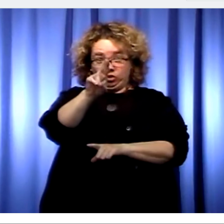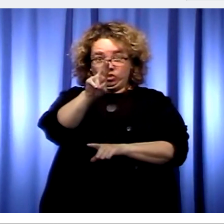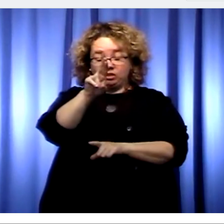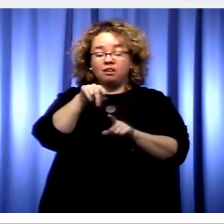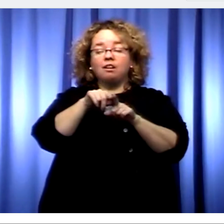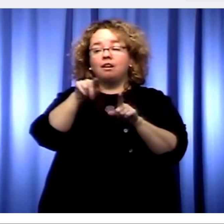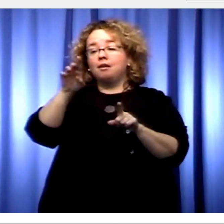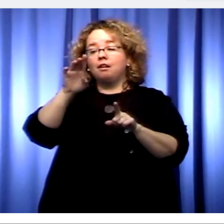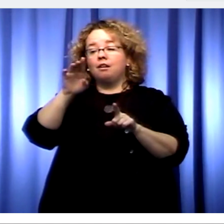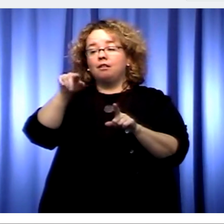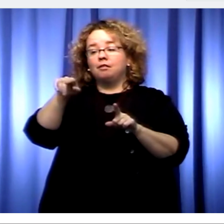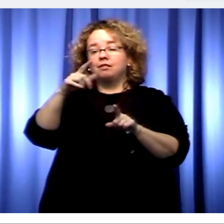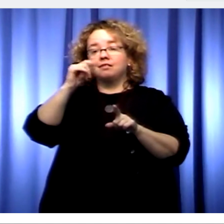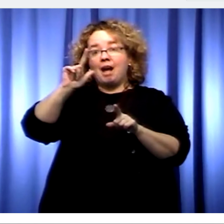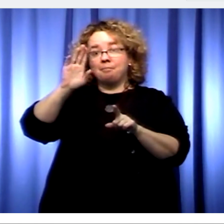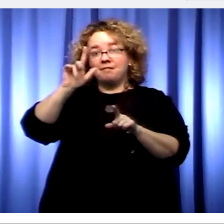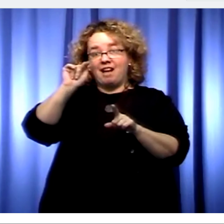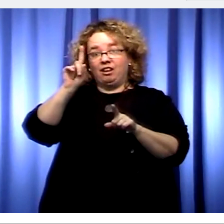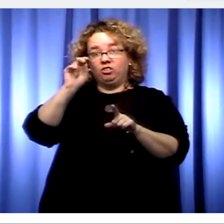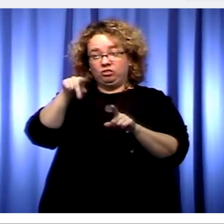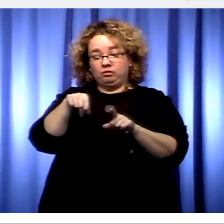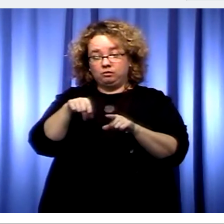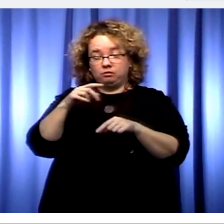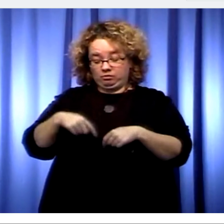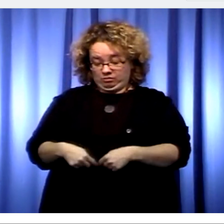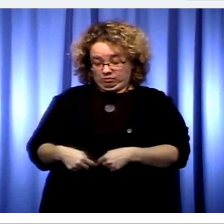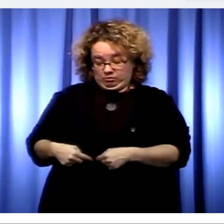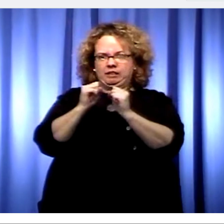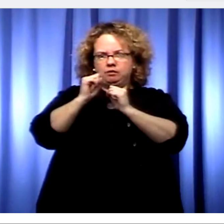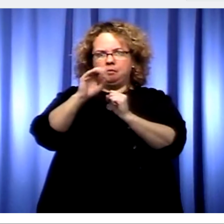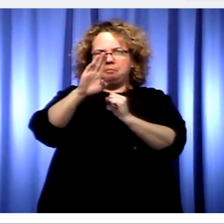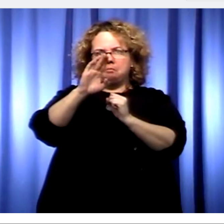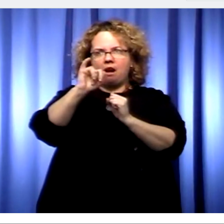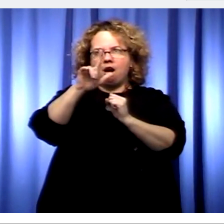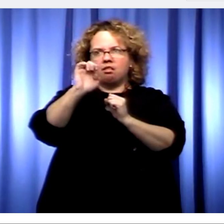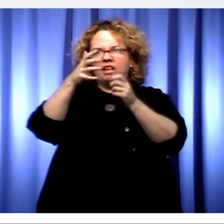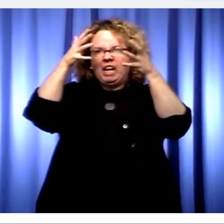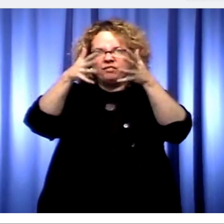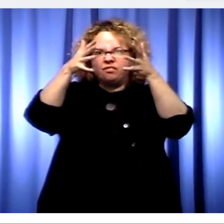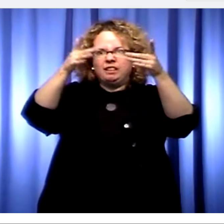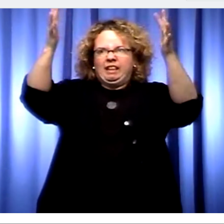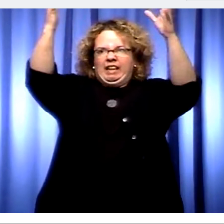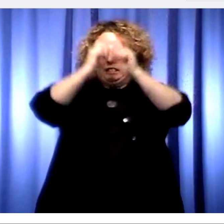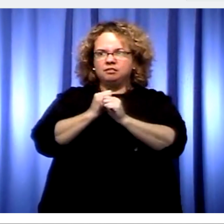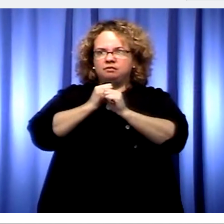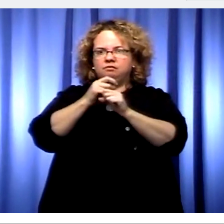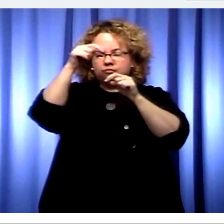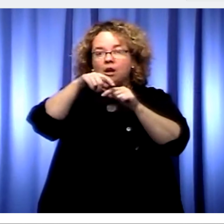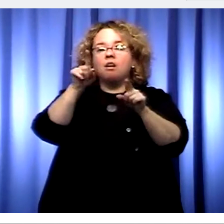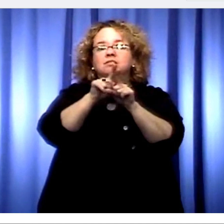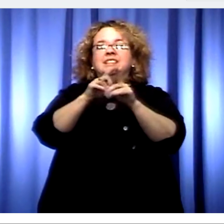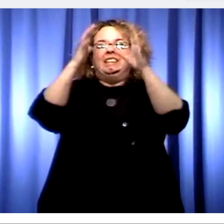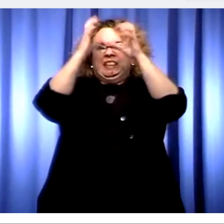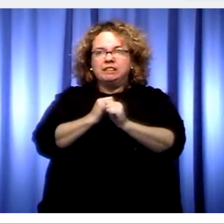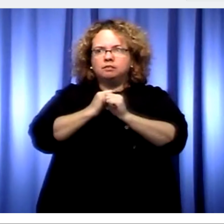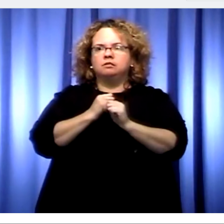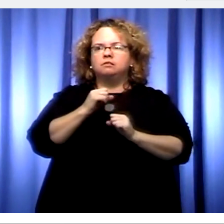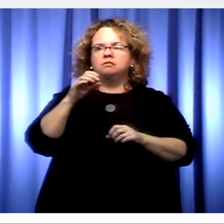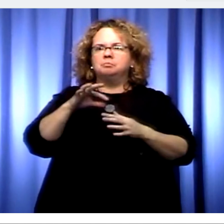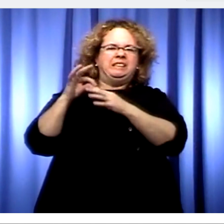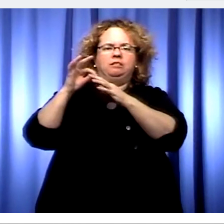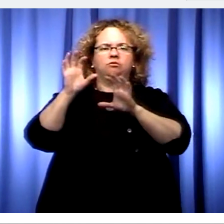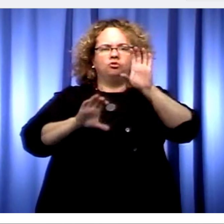body produces. And the intestine is also, before it enters the intestine, your liver